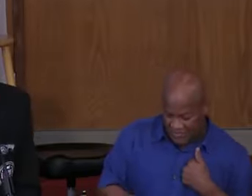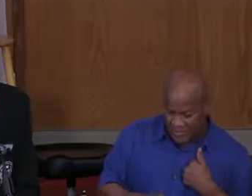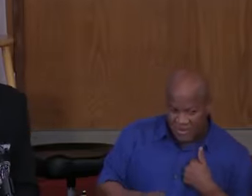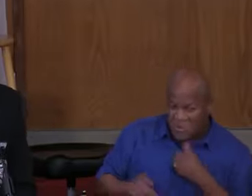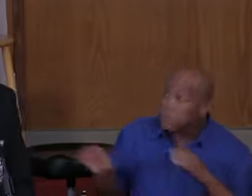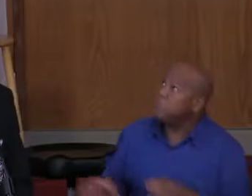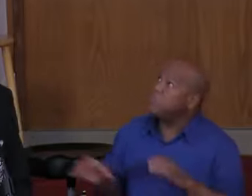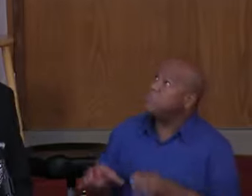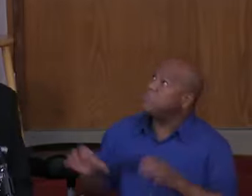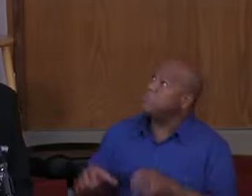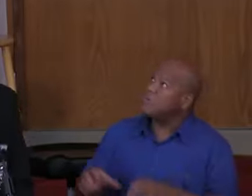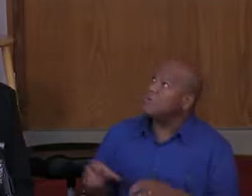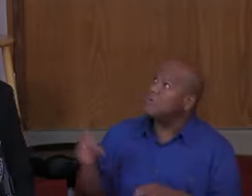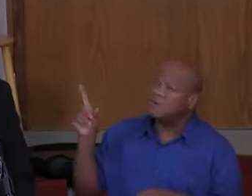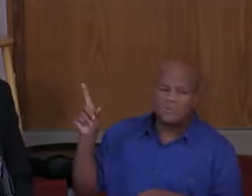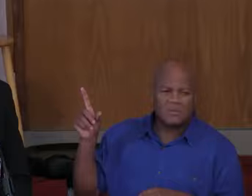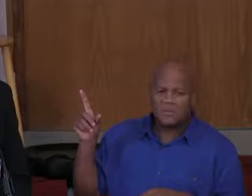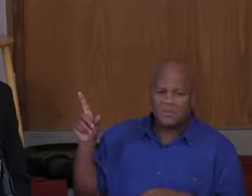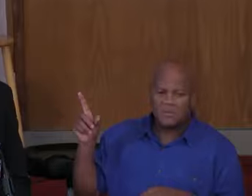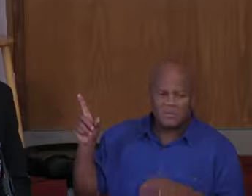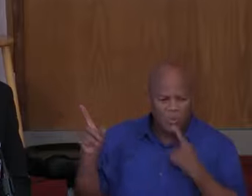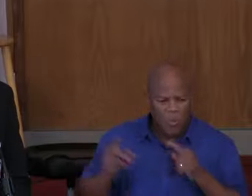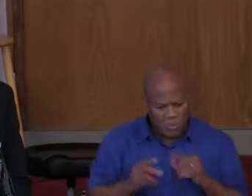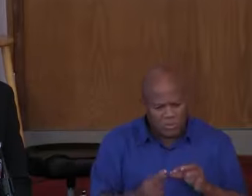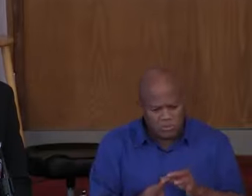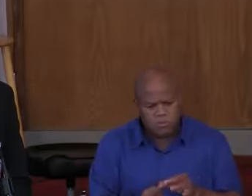be faithful to the work he called us to.